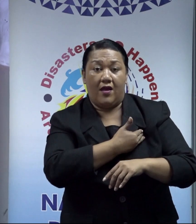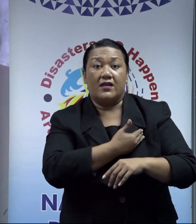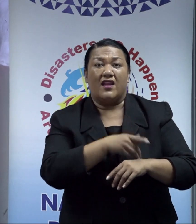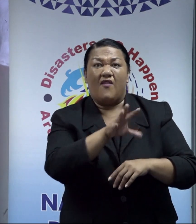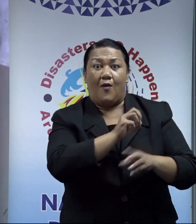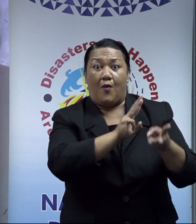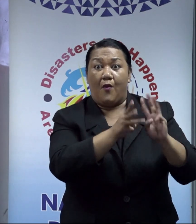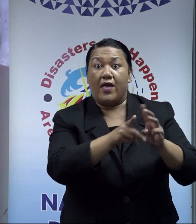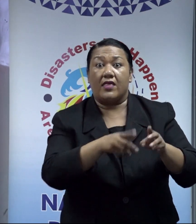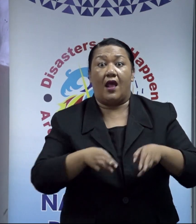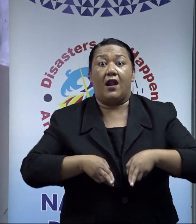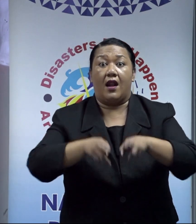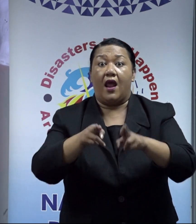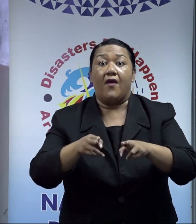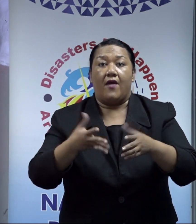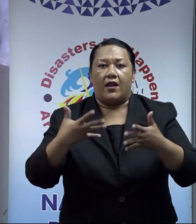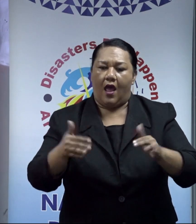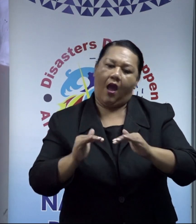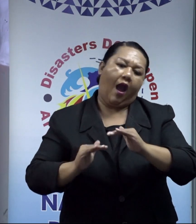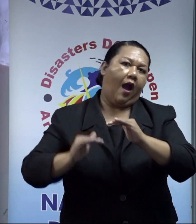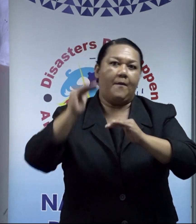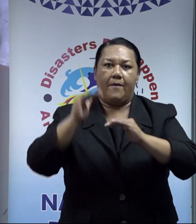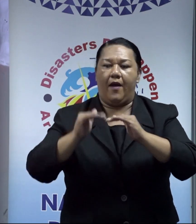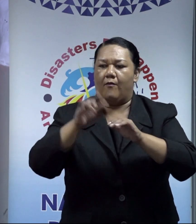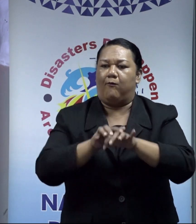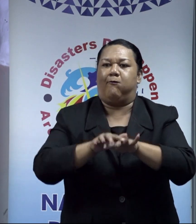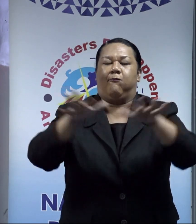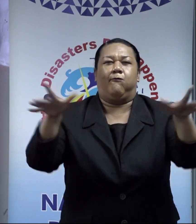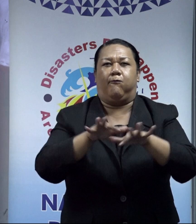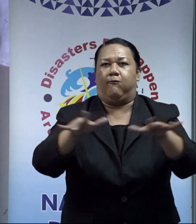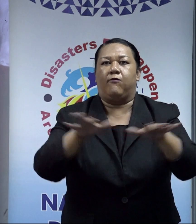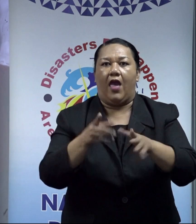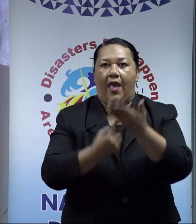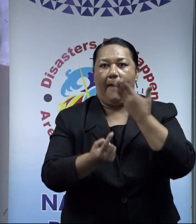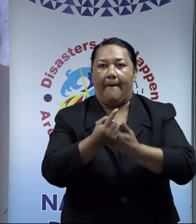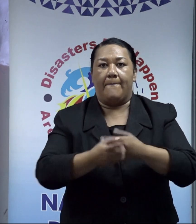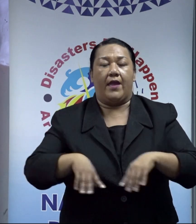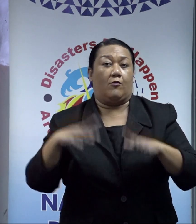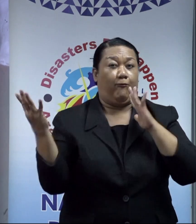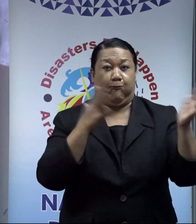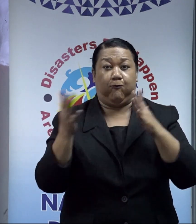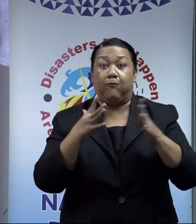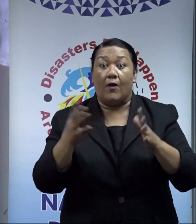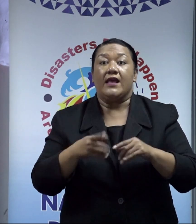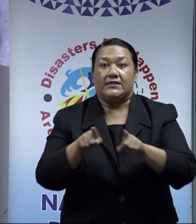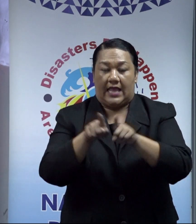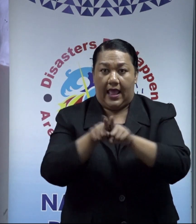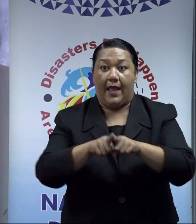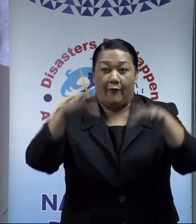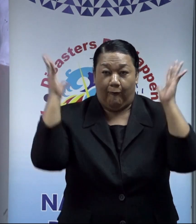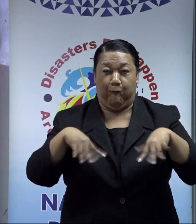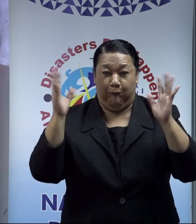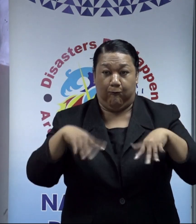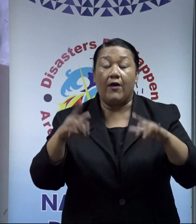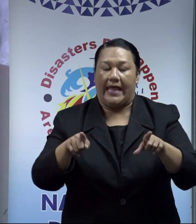or have above their warning level. Continuous heavy rain is expected to cause the rivers to burst their banks, and you can